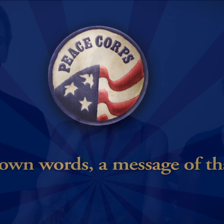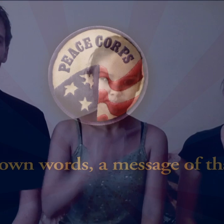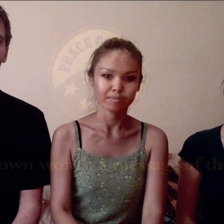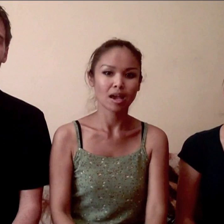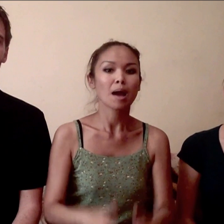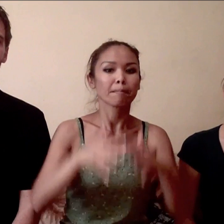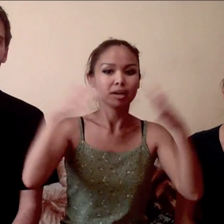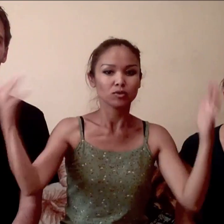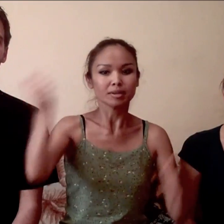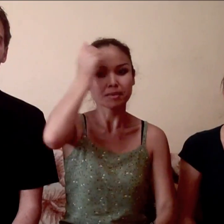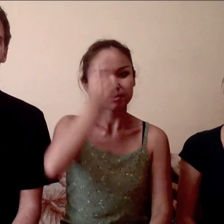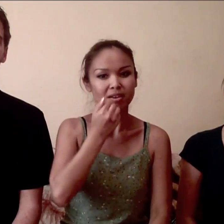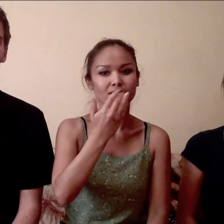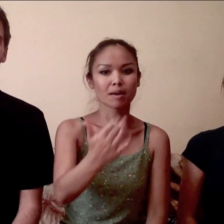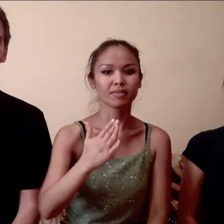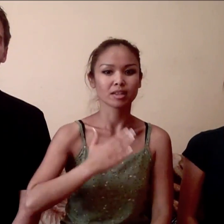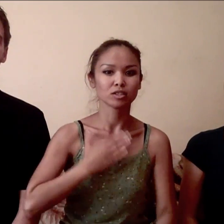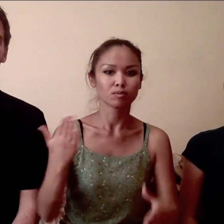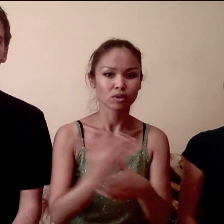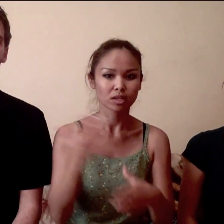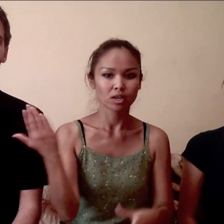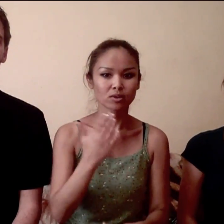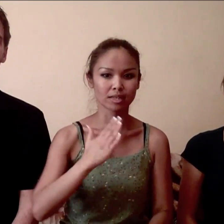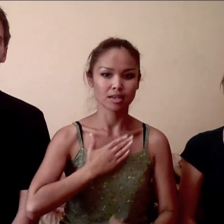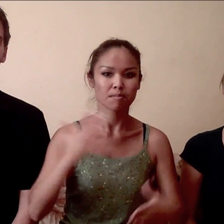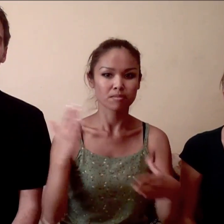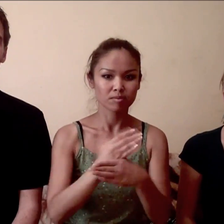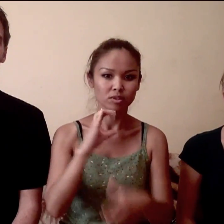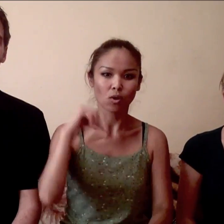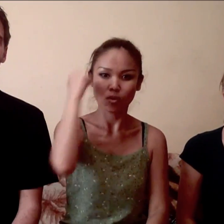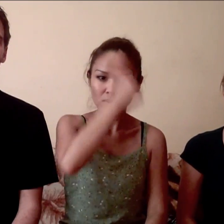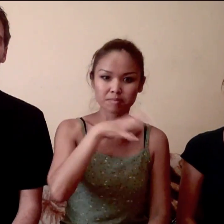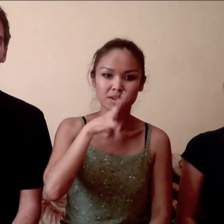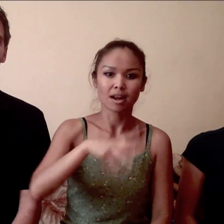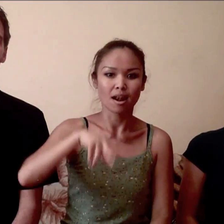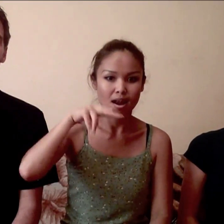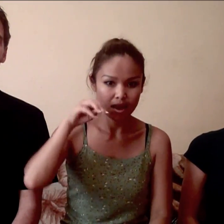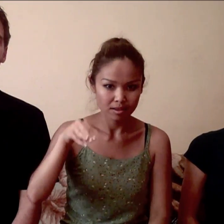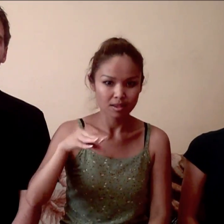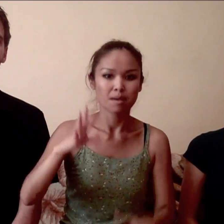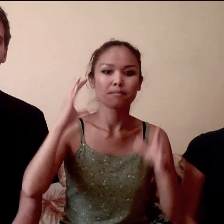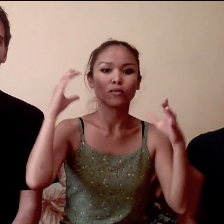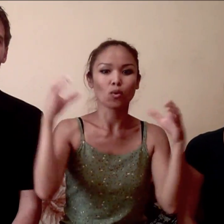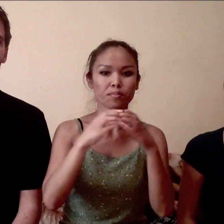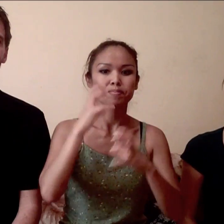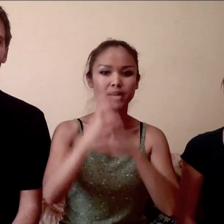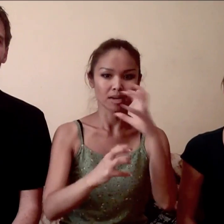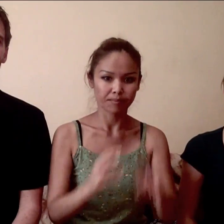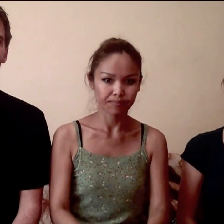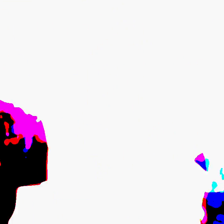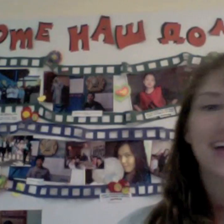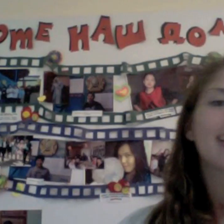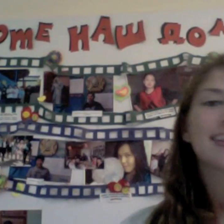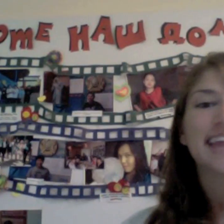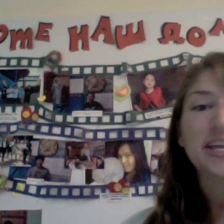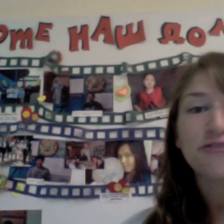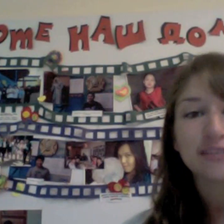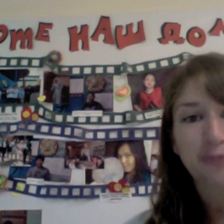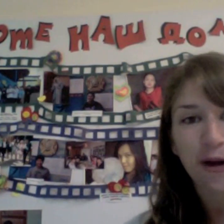We would like to say a big thank you to all of our sponsors who helped to make the 50th anniversary possible. Thank you for supporting